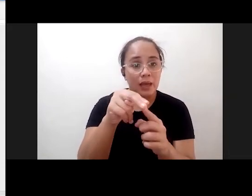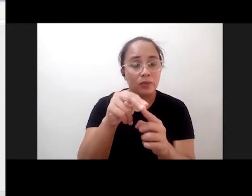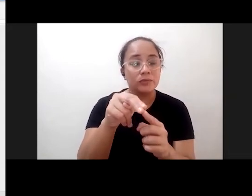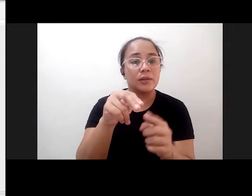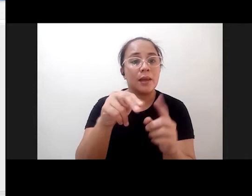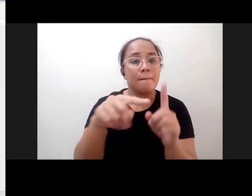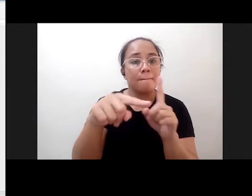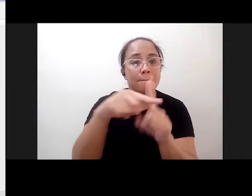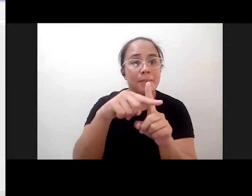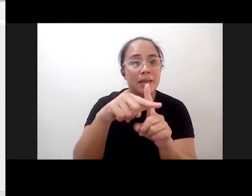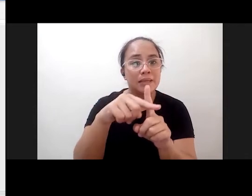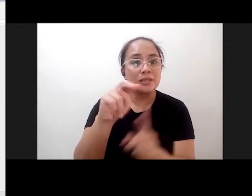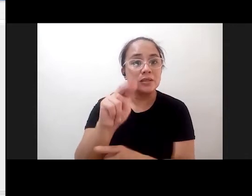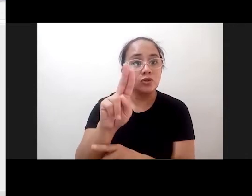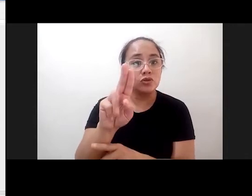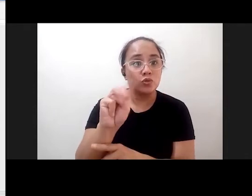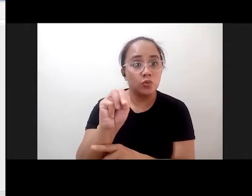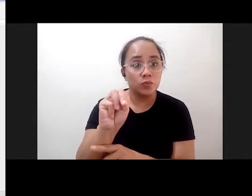numeral.